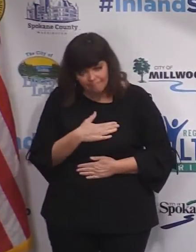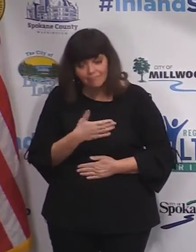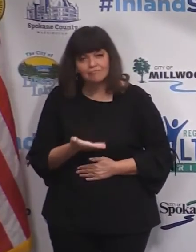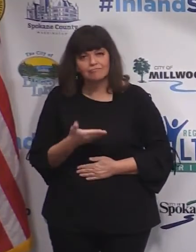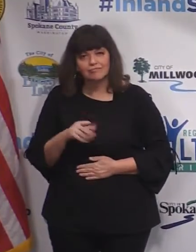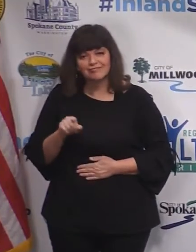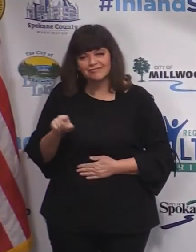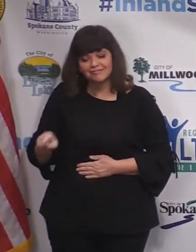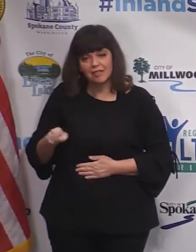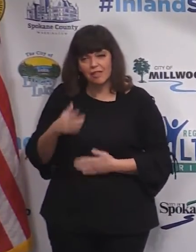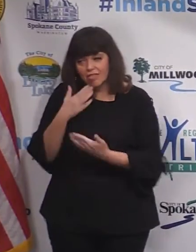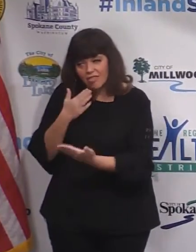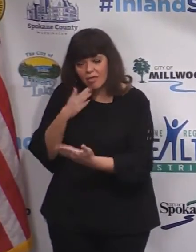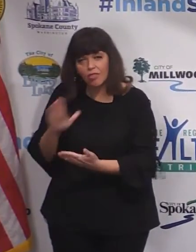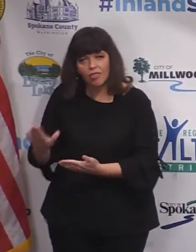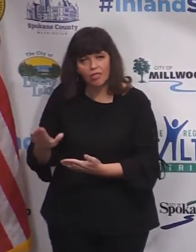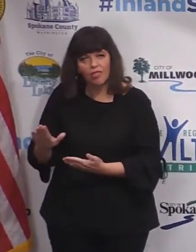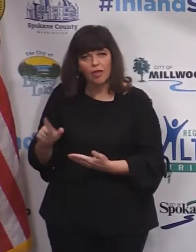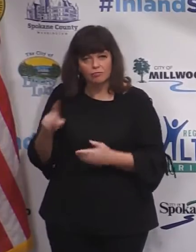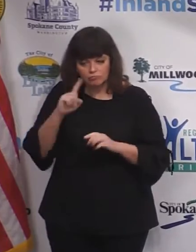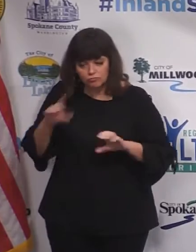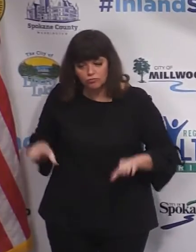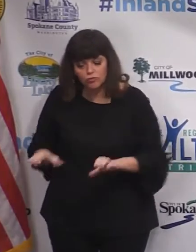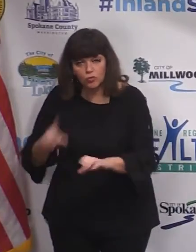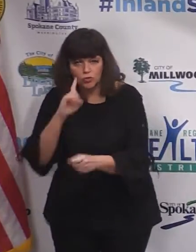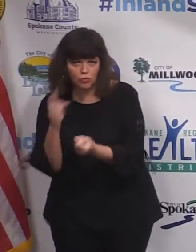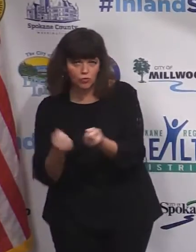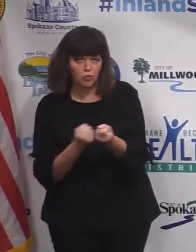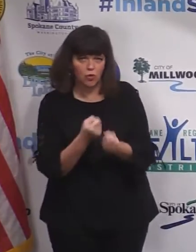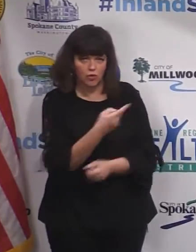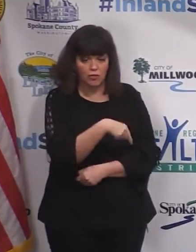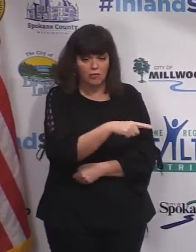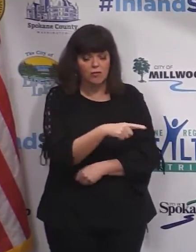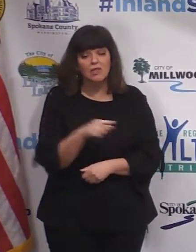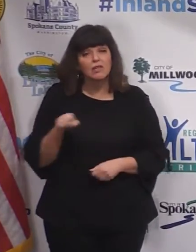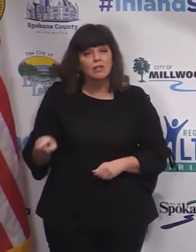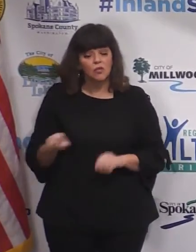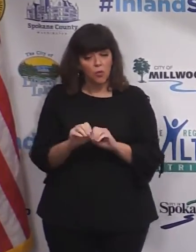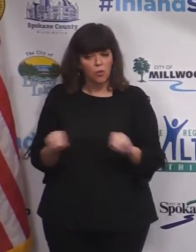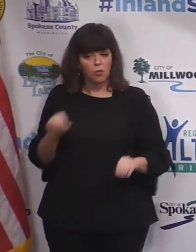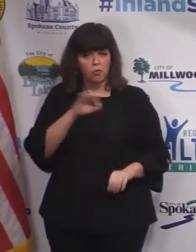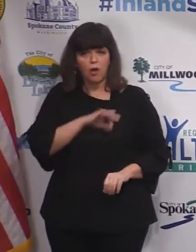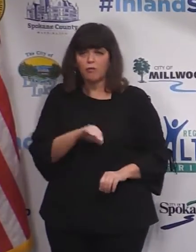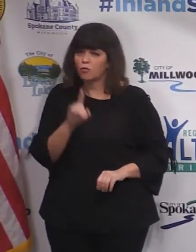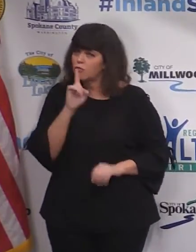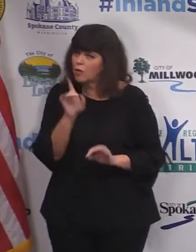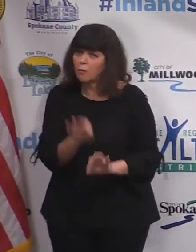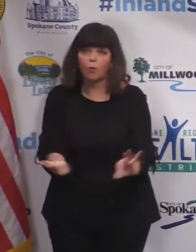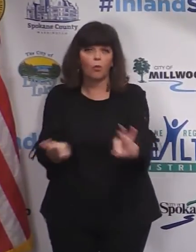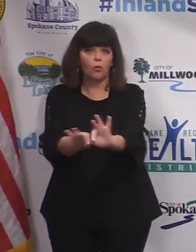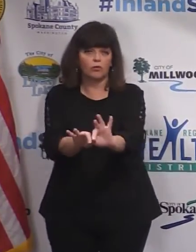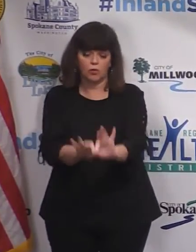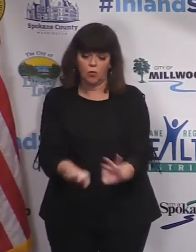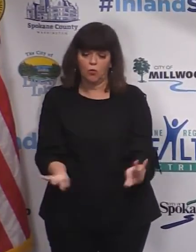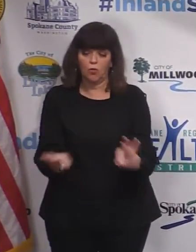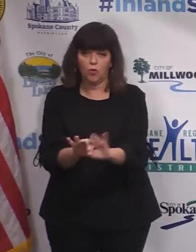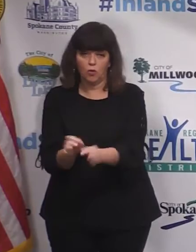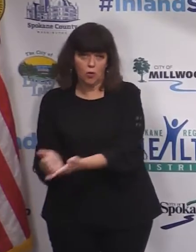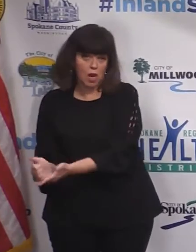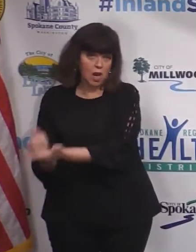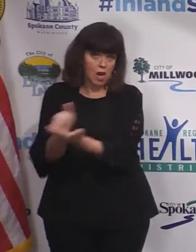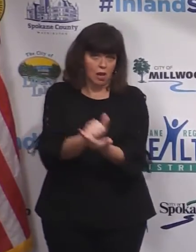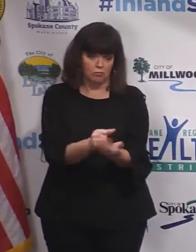recovery efforts that lie ahead. Now, nonprofits in our community are instrumental partners in helping us complete the steps Governor